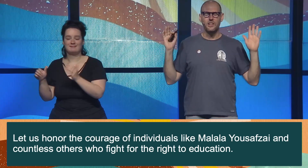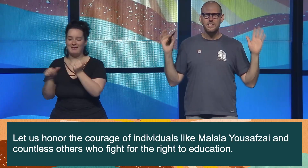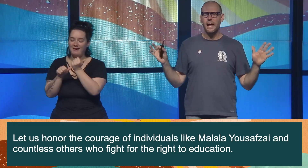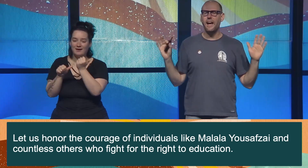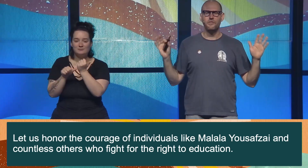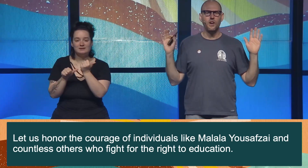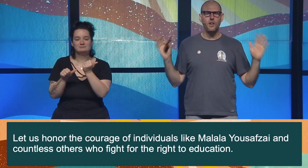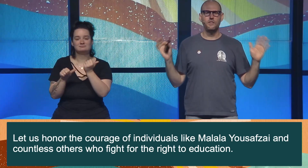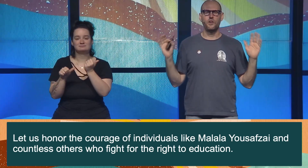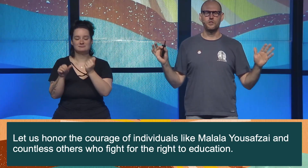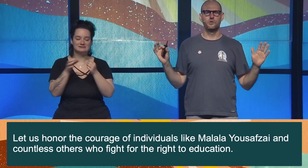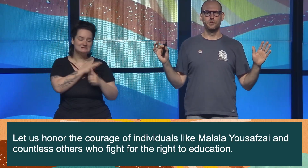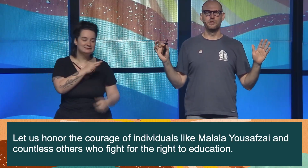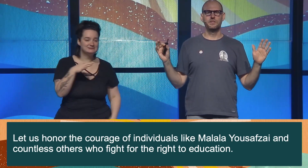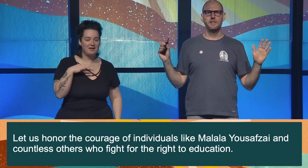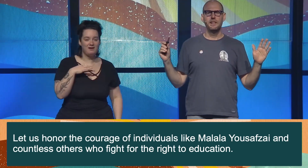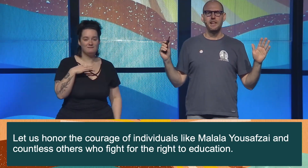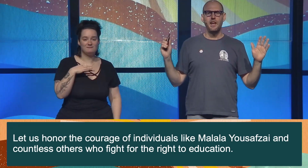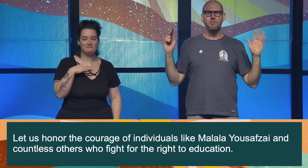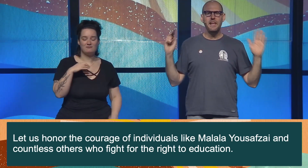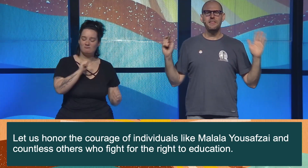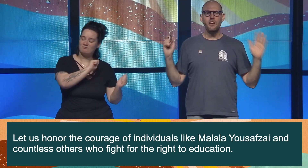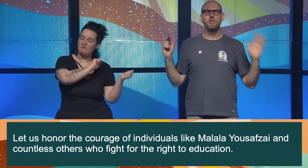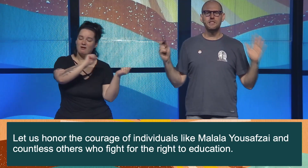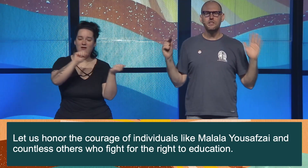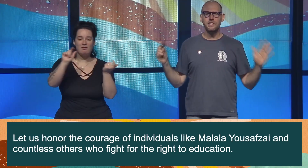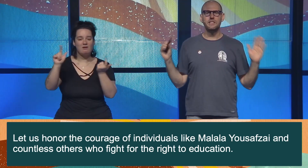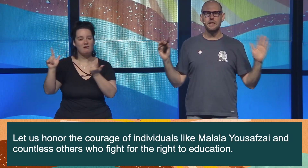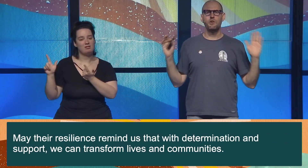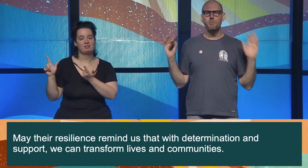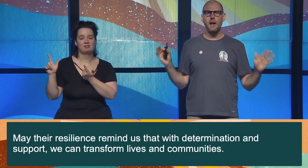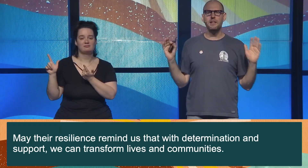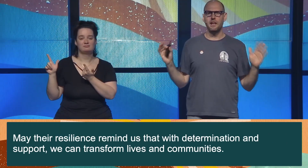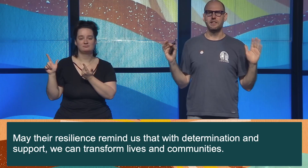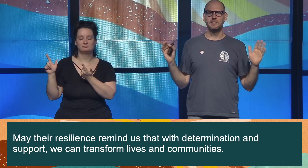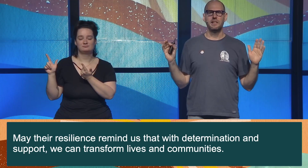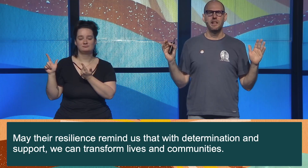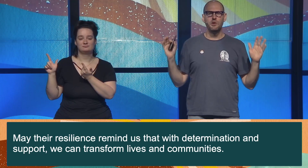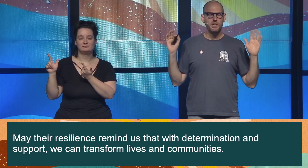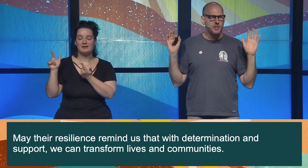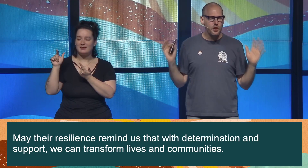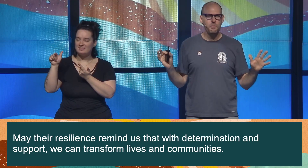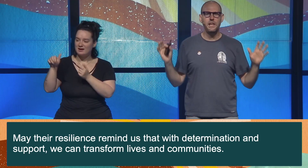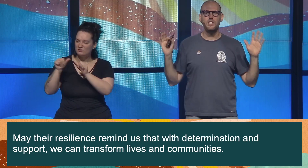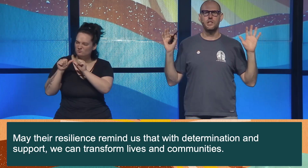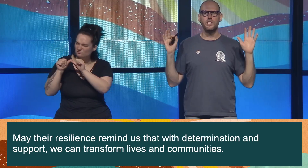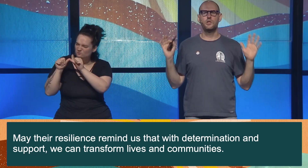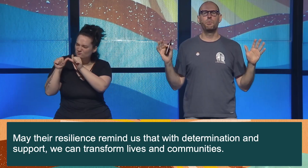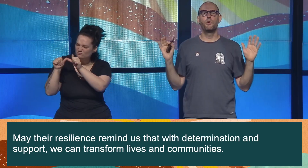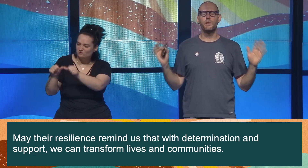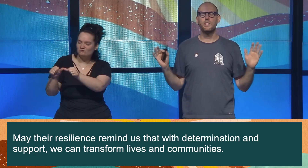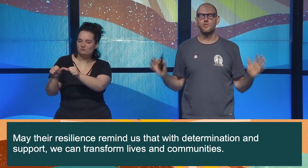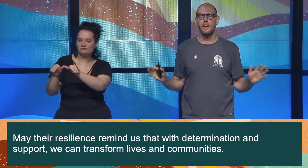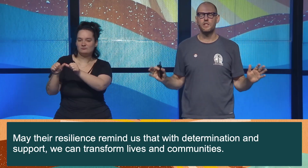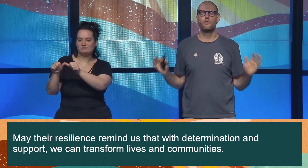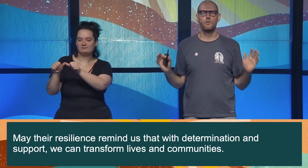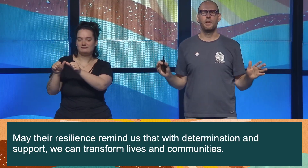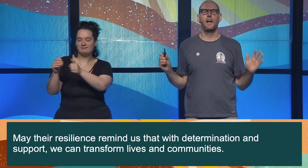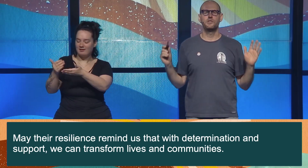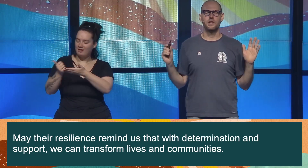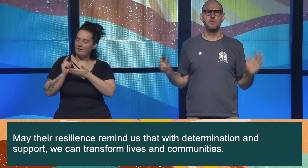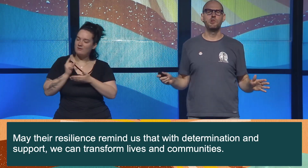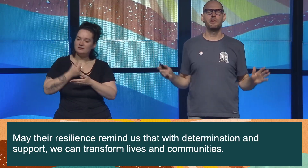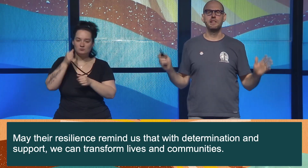administrators and our staff and all of our schools. And may their resiliency remind us that with determination and support, we can